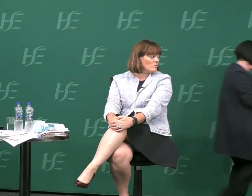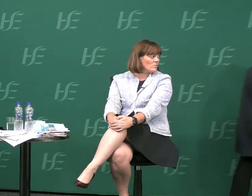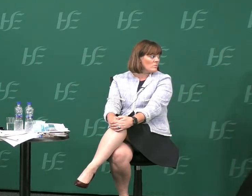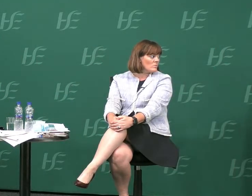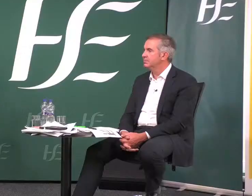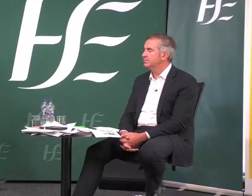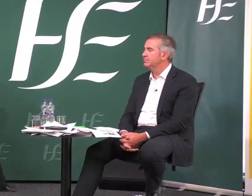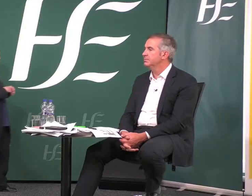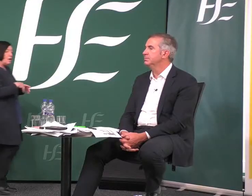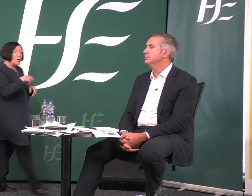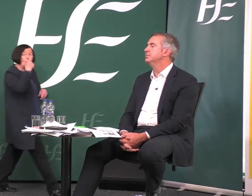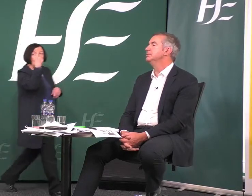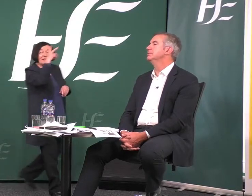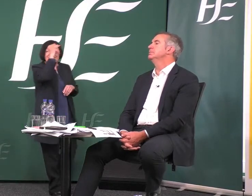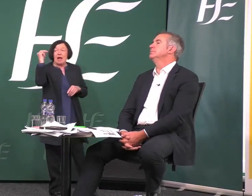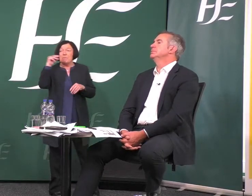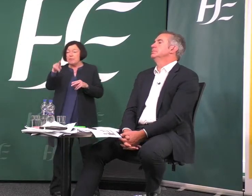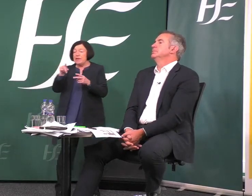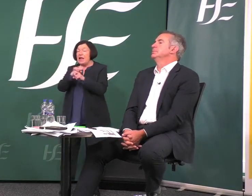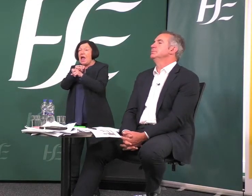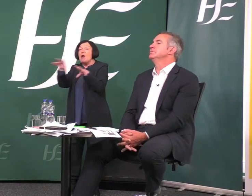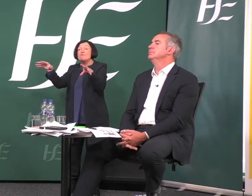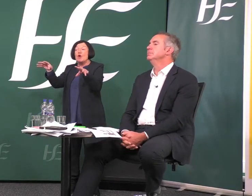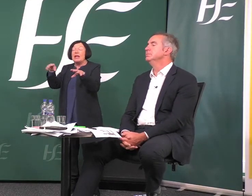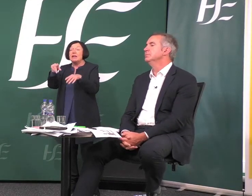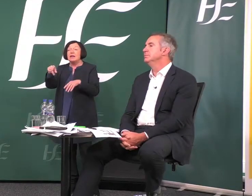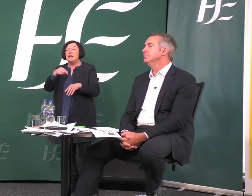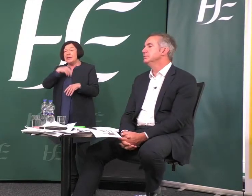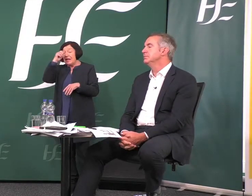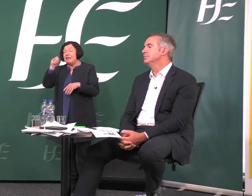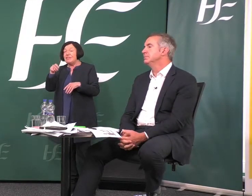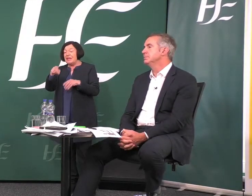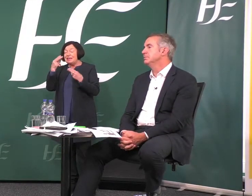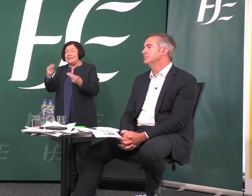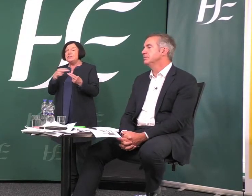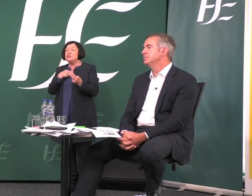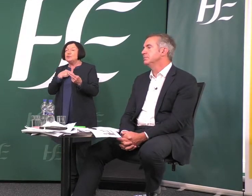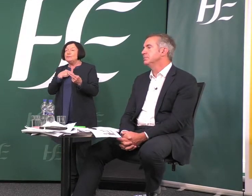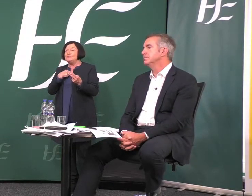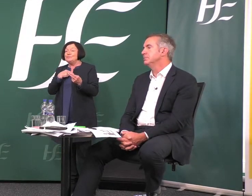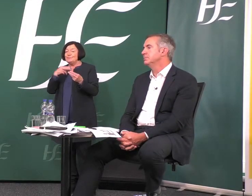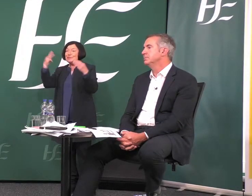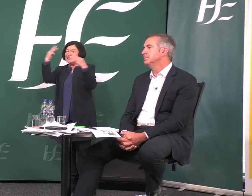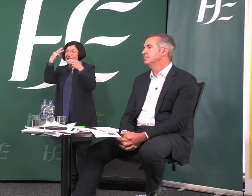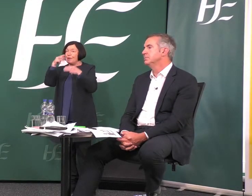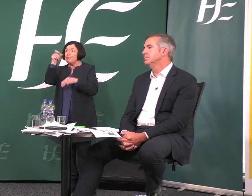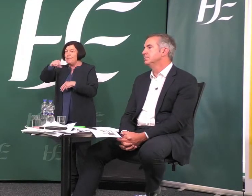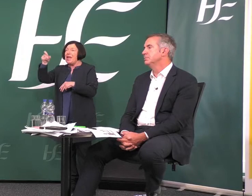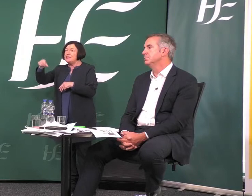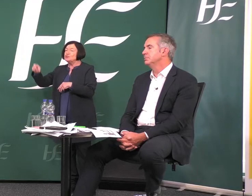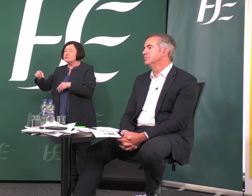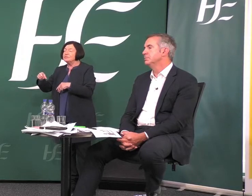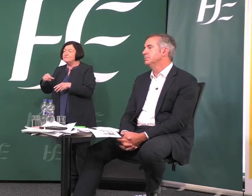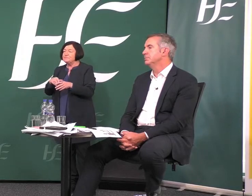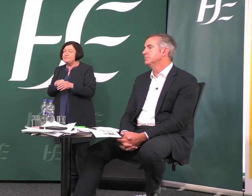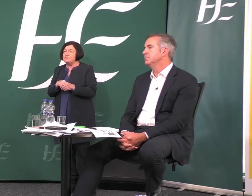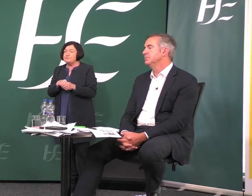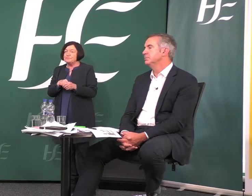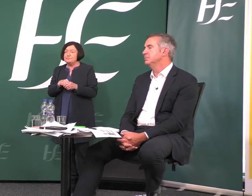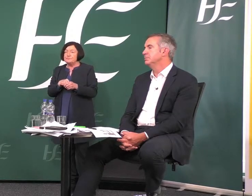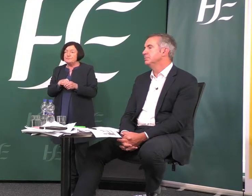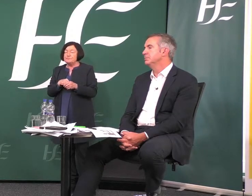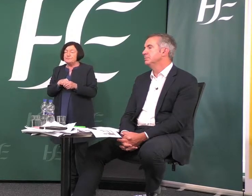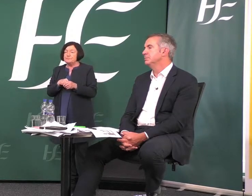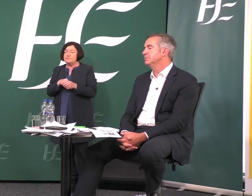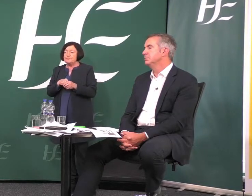Where you'd expect them to respond in terms of any measures they need to take to protect patients from the